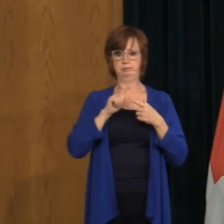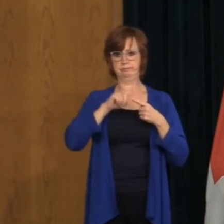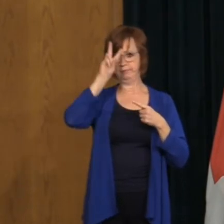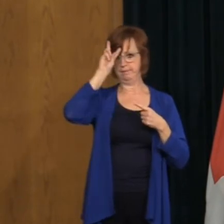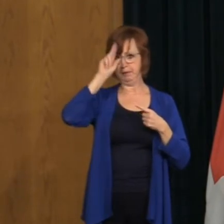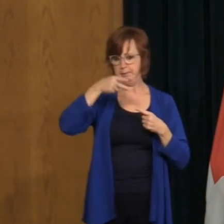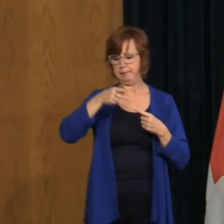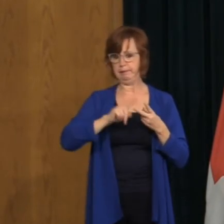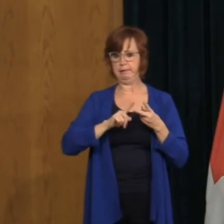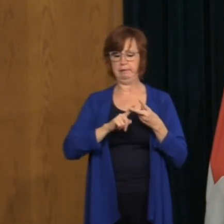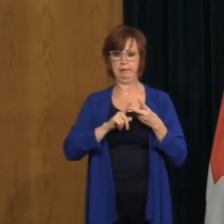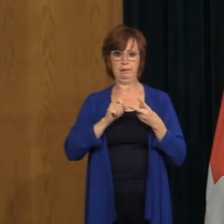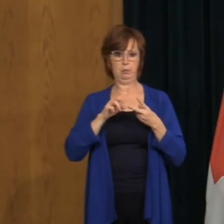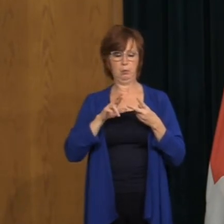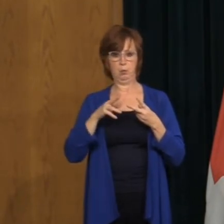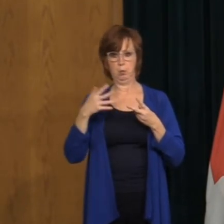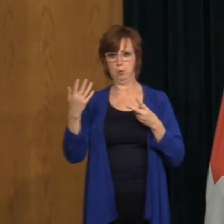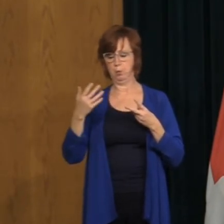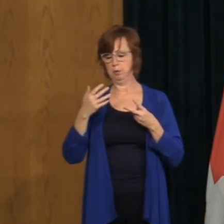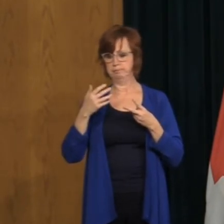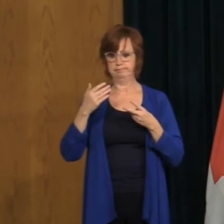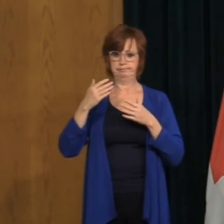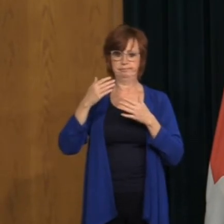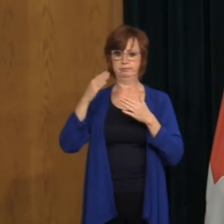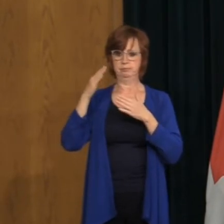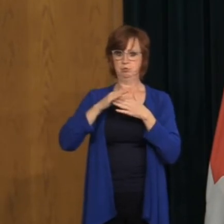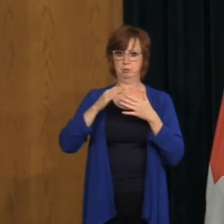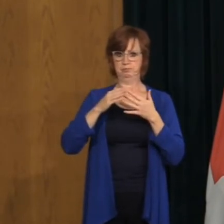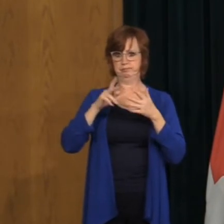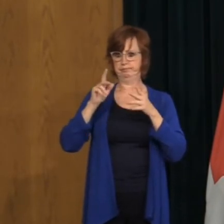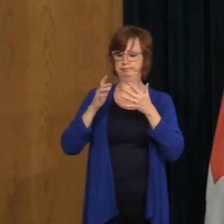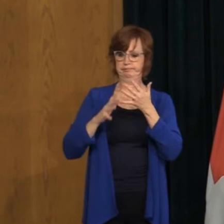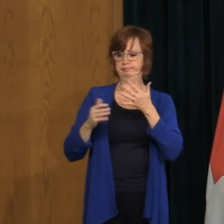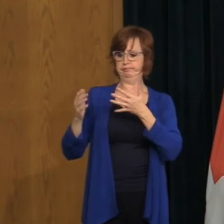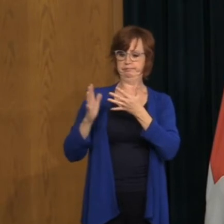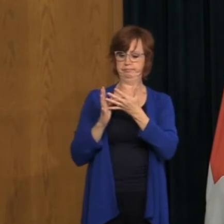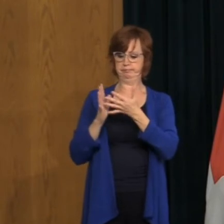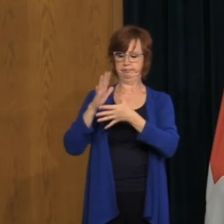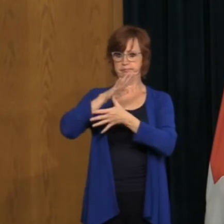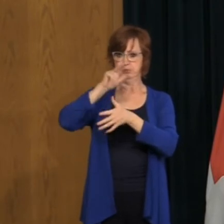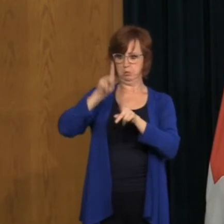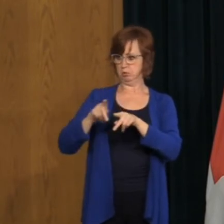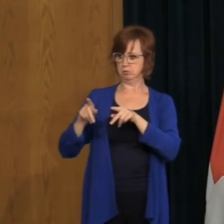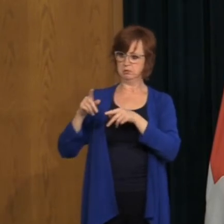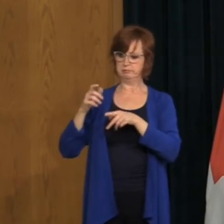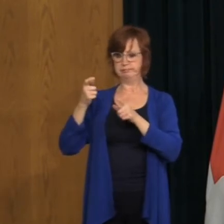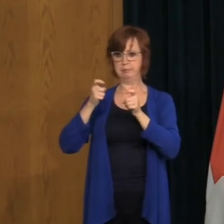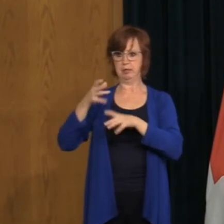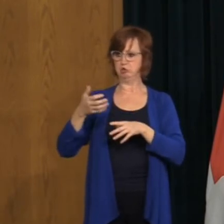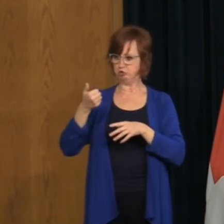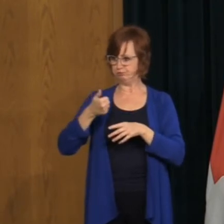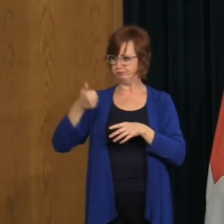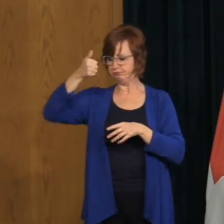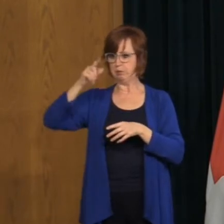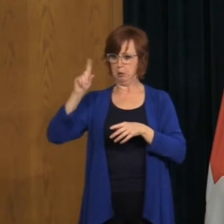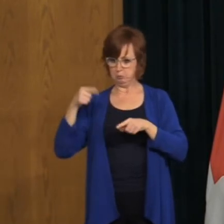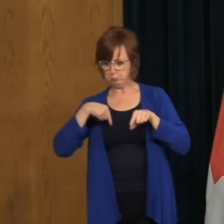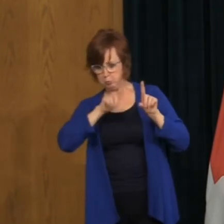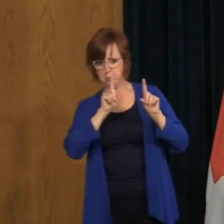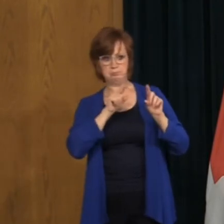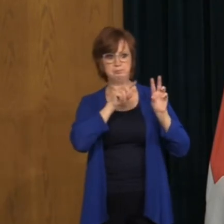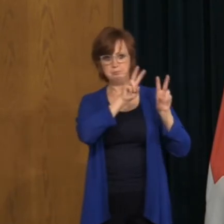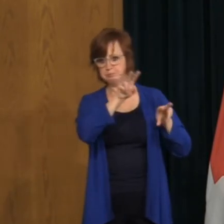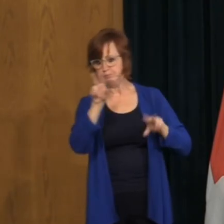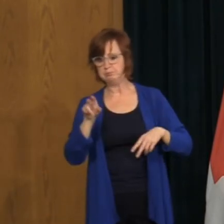for example, that would be on that tour. My understanding is over the course of the last few months that in particular in health, but even